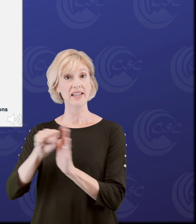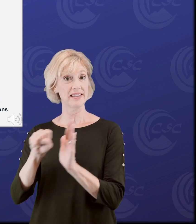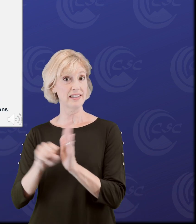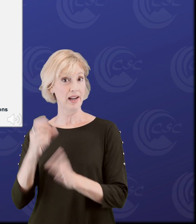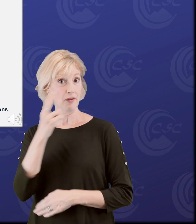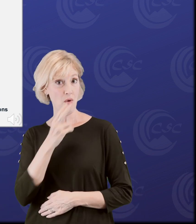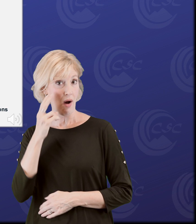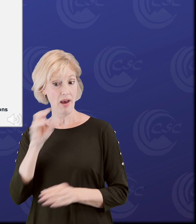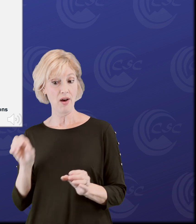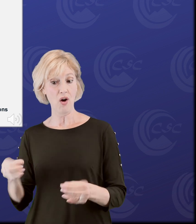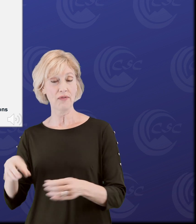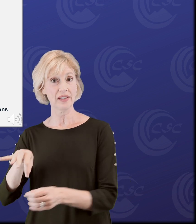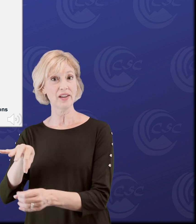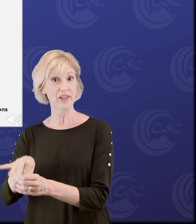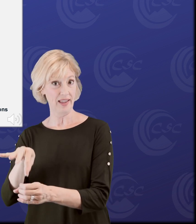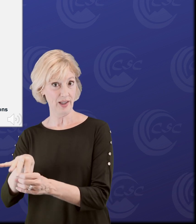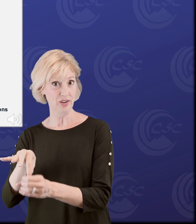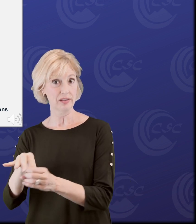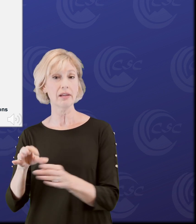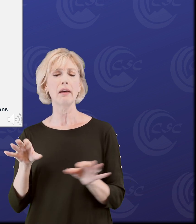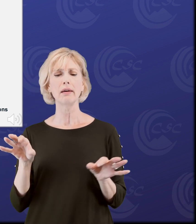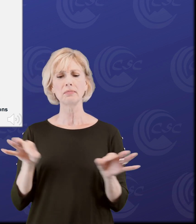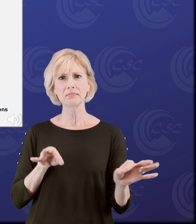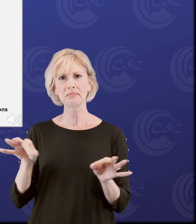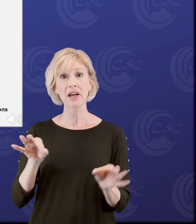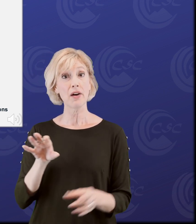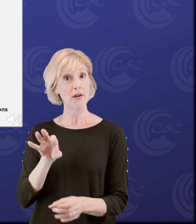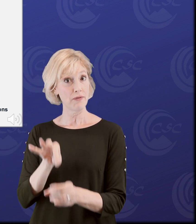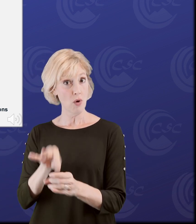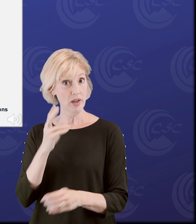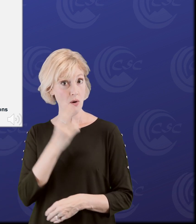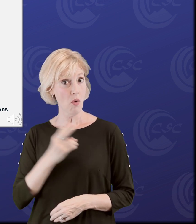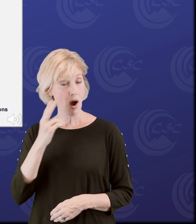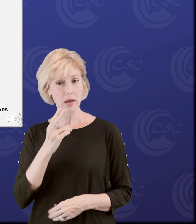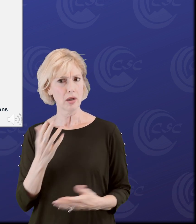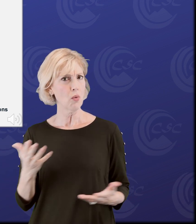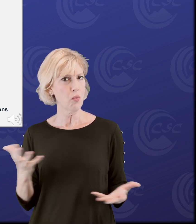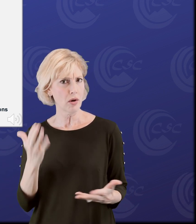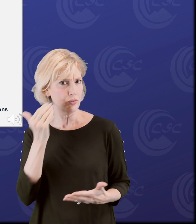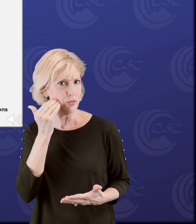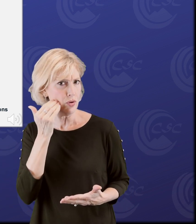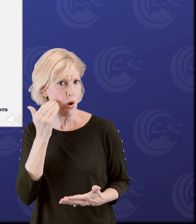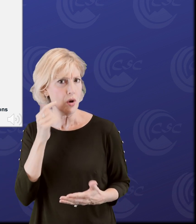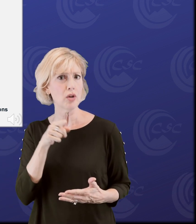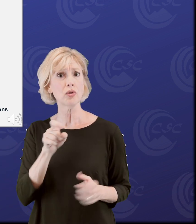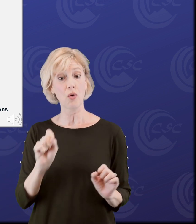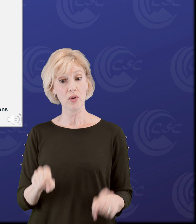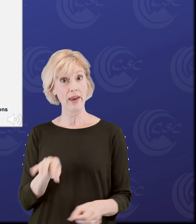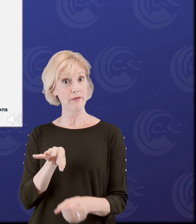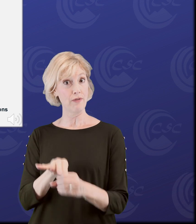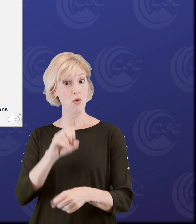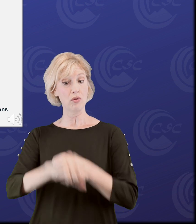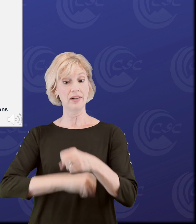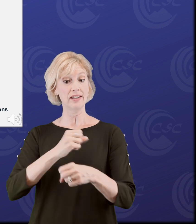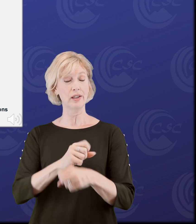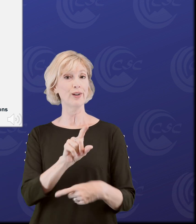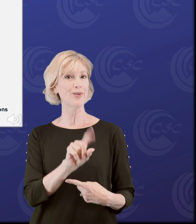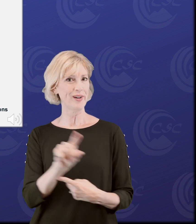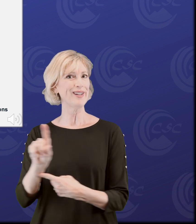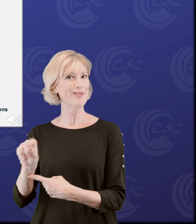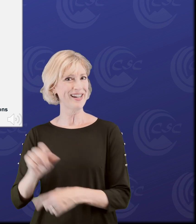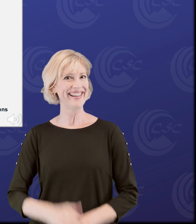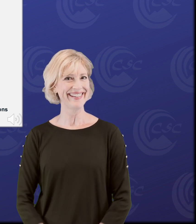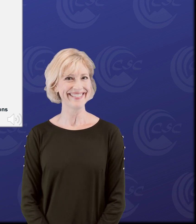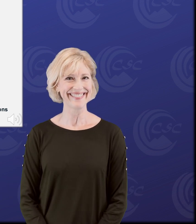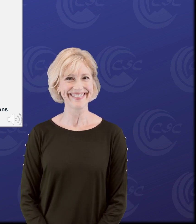This presentation was put together by the State of Hawaii Office of Elections and will guide you through voting in Hawaii and what you need to know to cast your vote